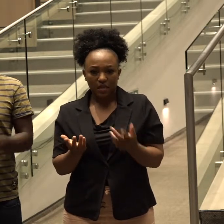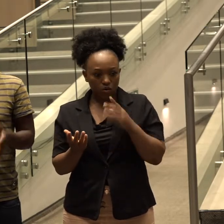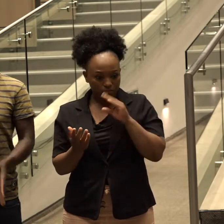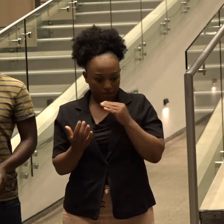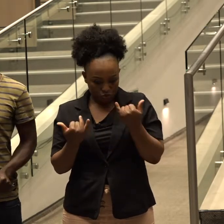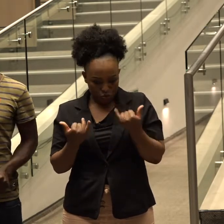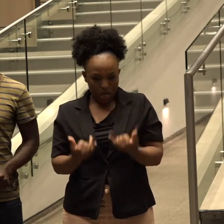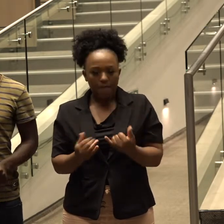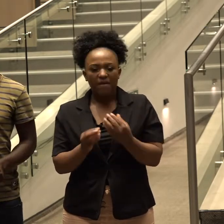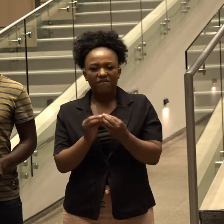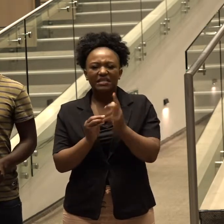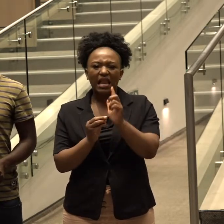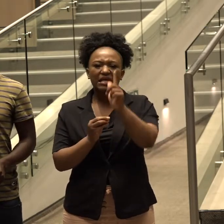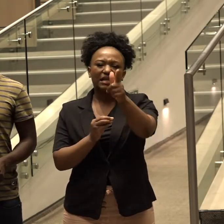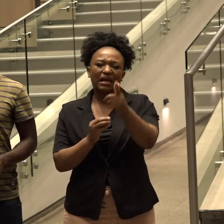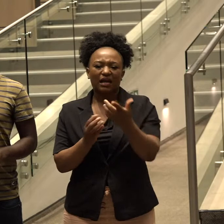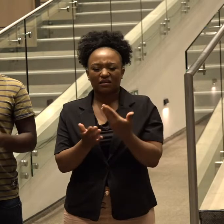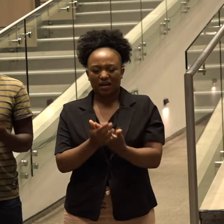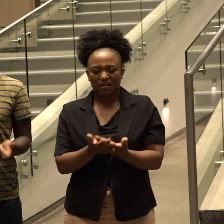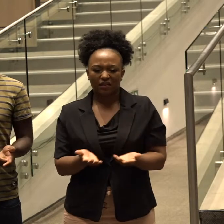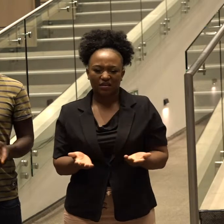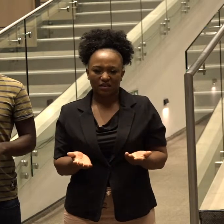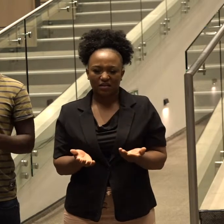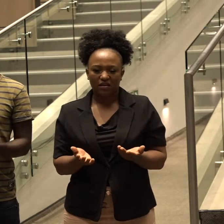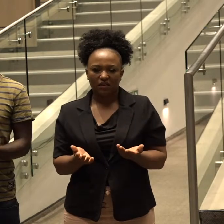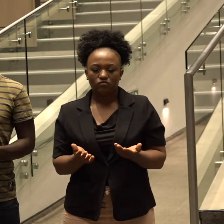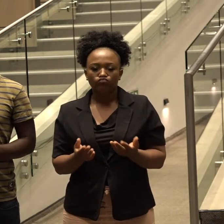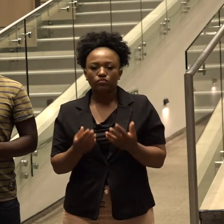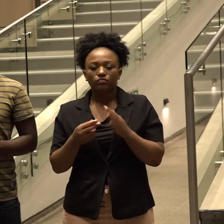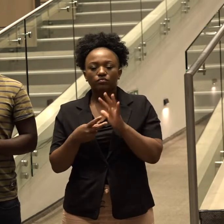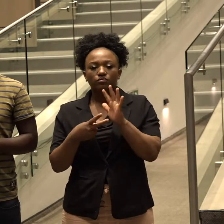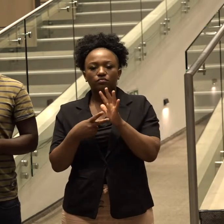number two before